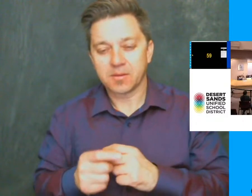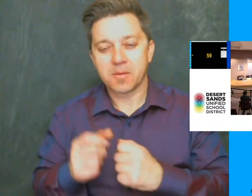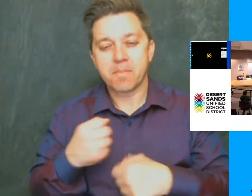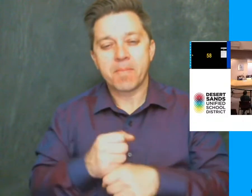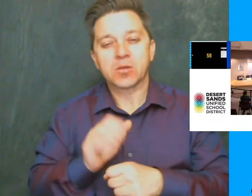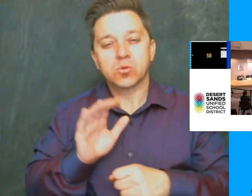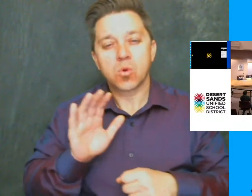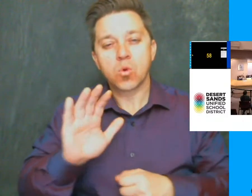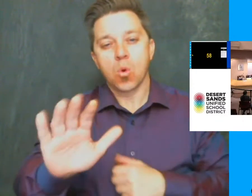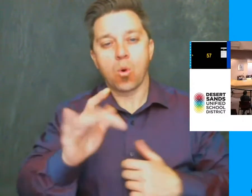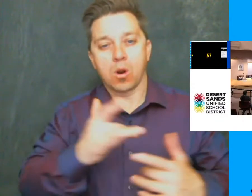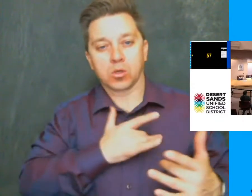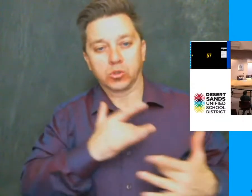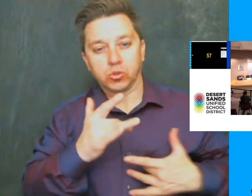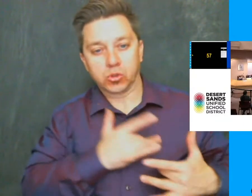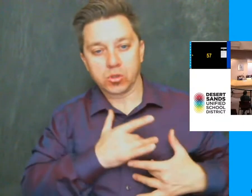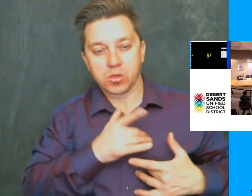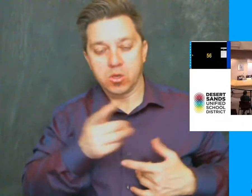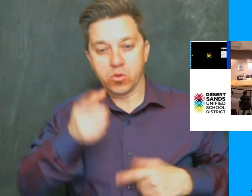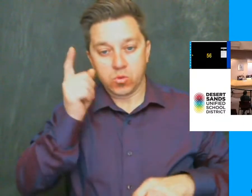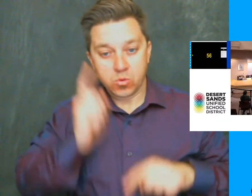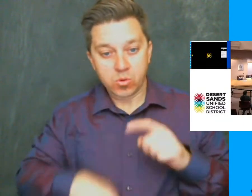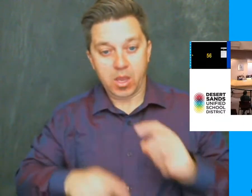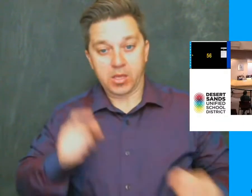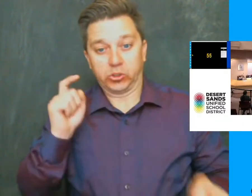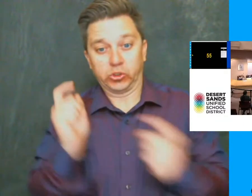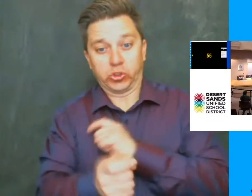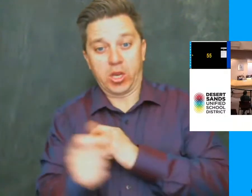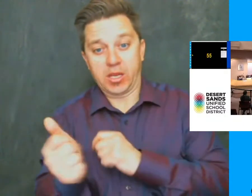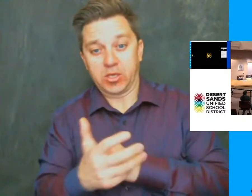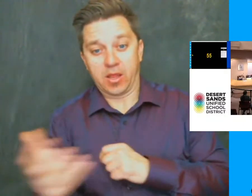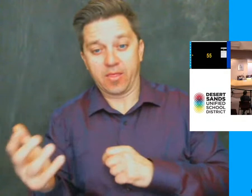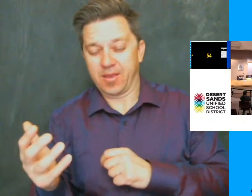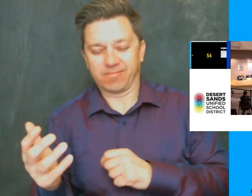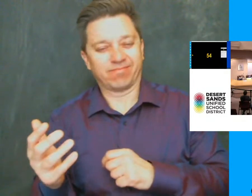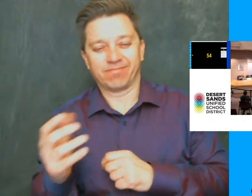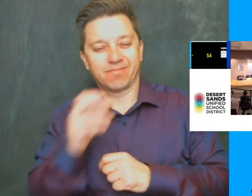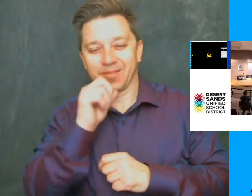your concern that you cannot change anything